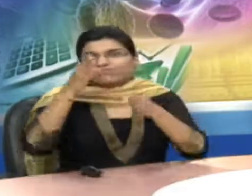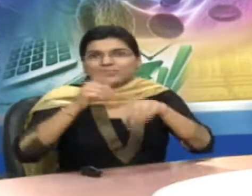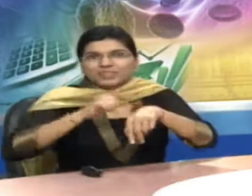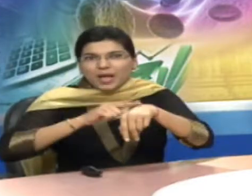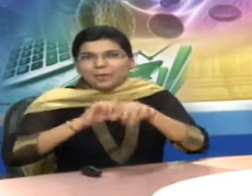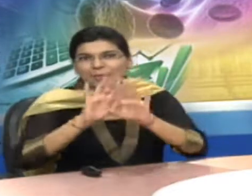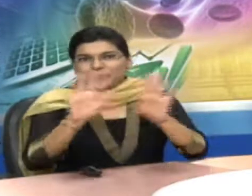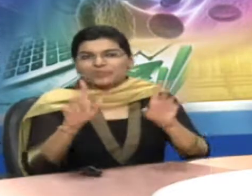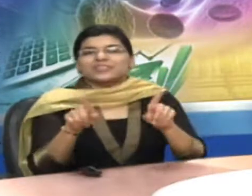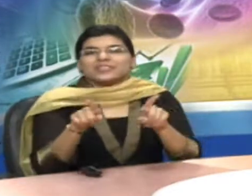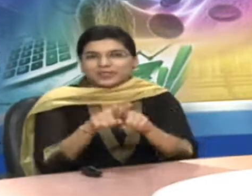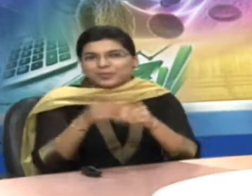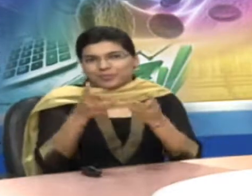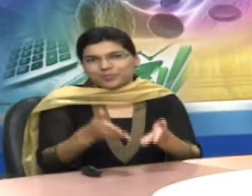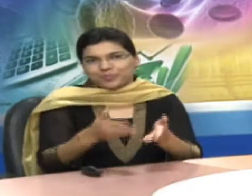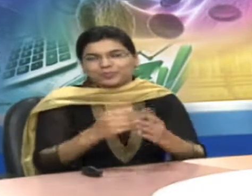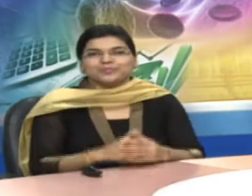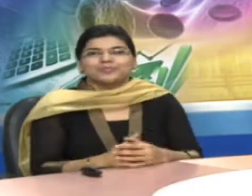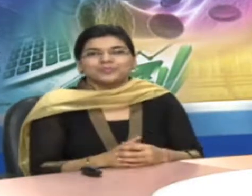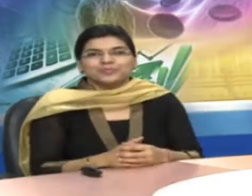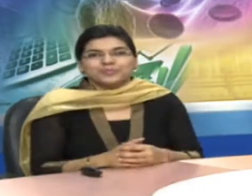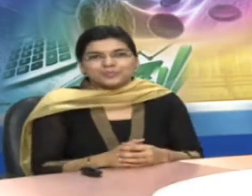Whenever I used to be free,